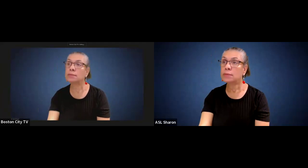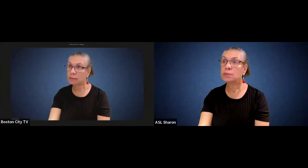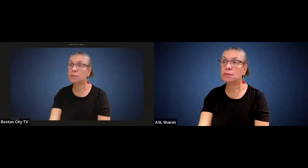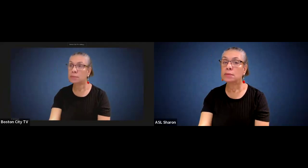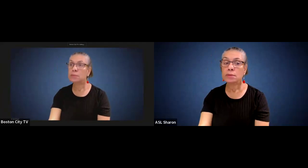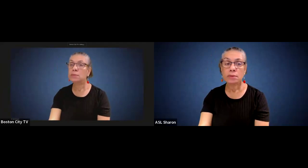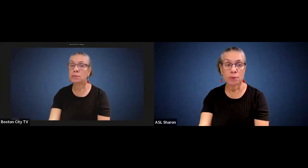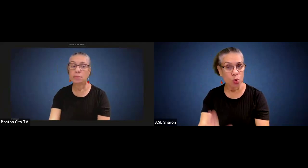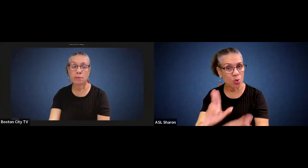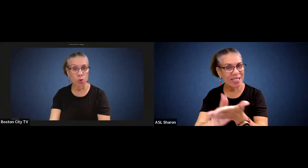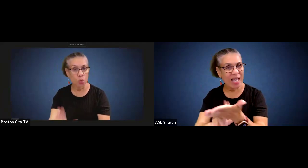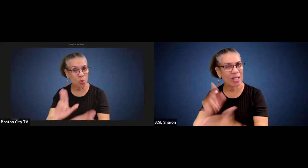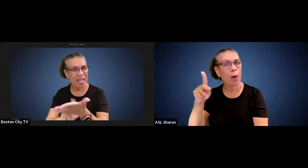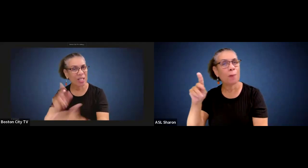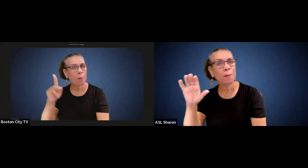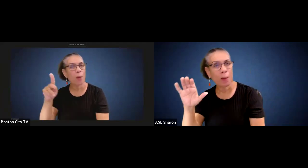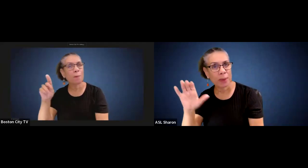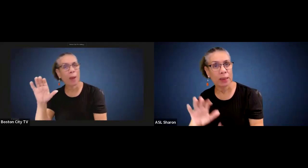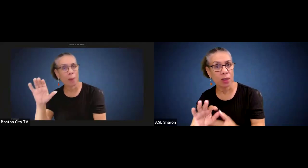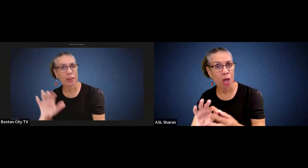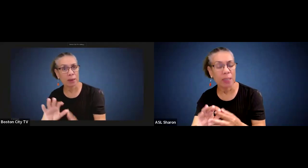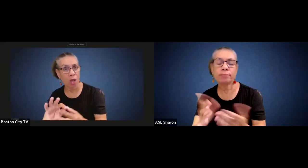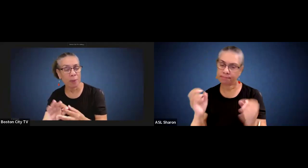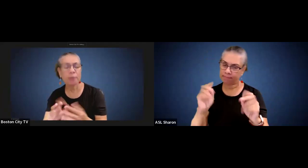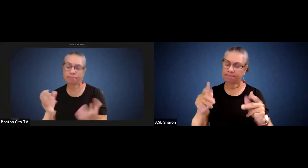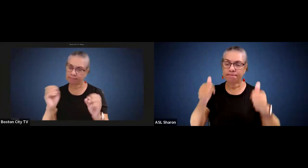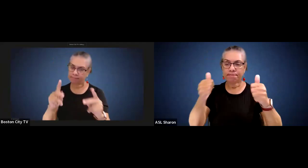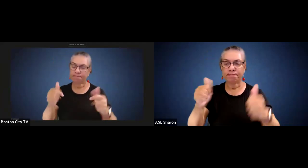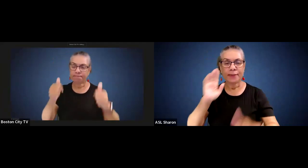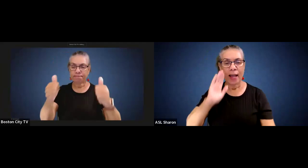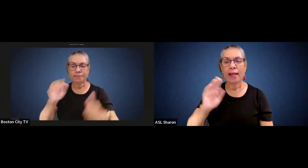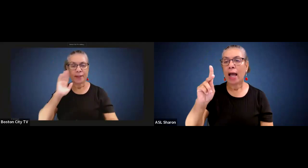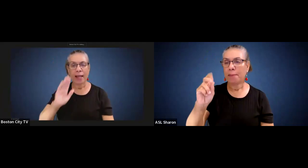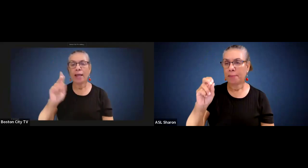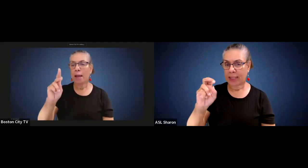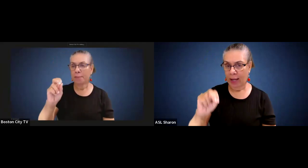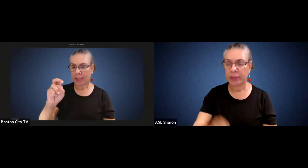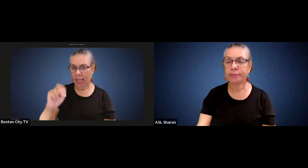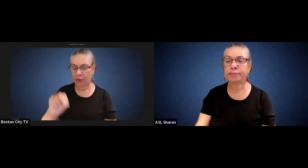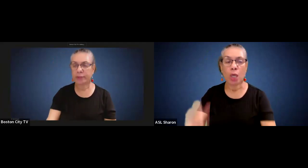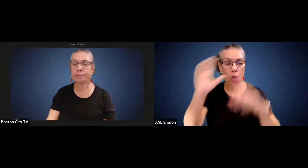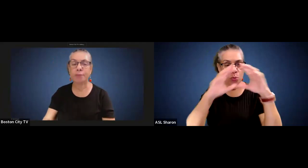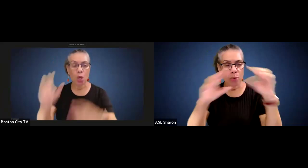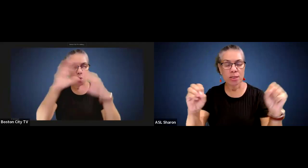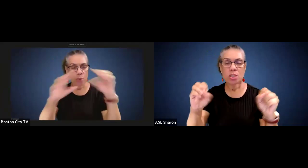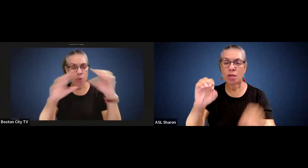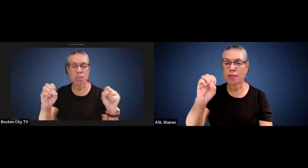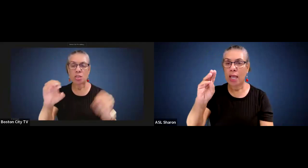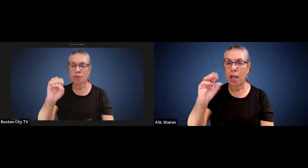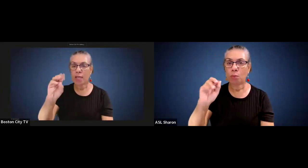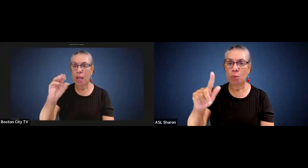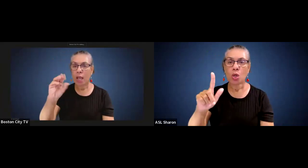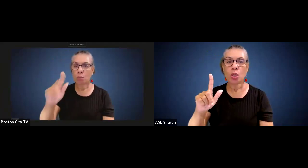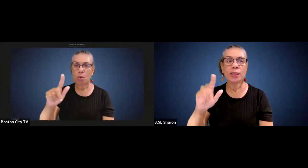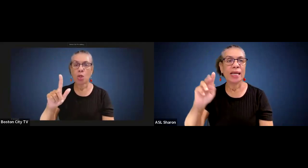You signed up on public comment. Great. Thank you. Hi, Karen Money Broderick. president of the Emerald Necklace Conservancy.